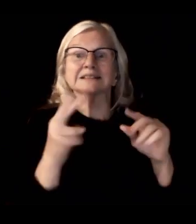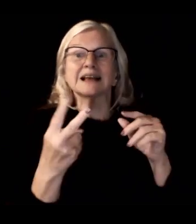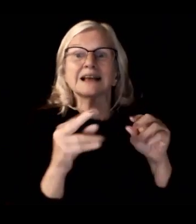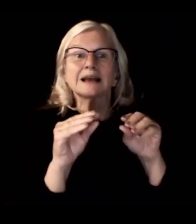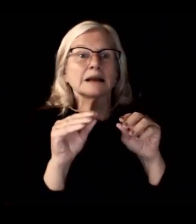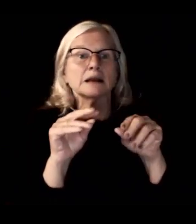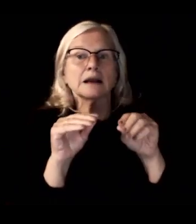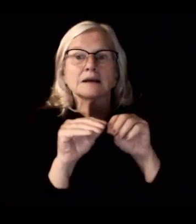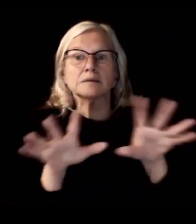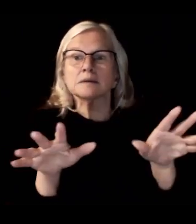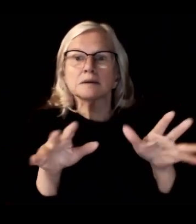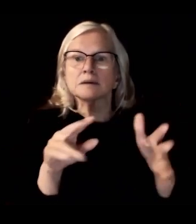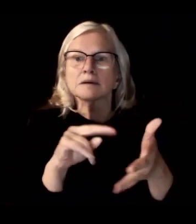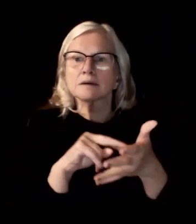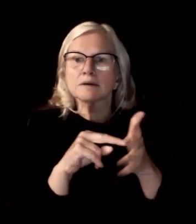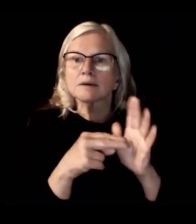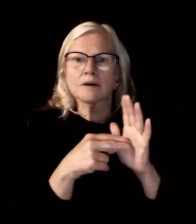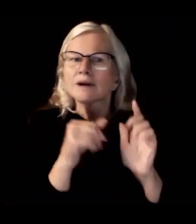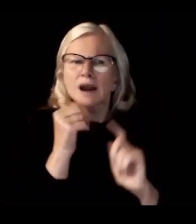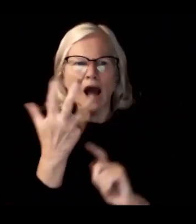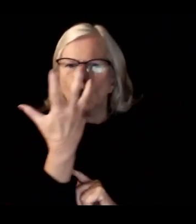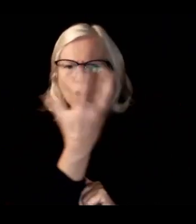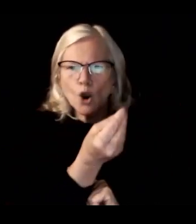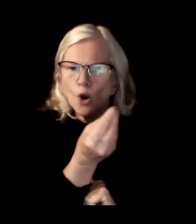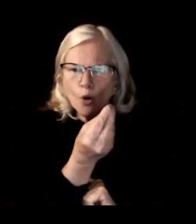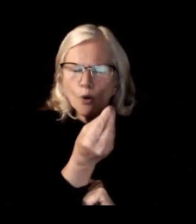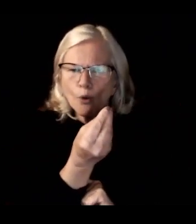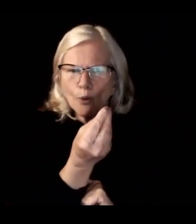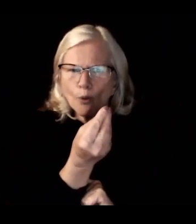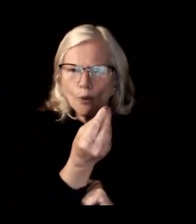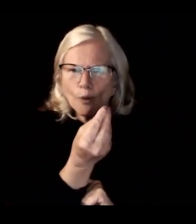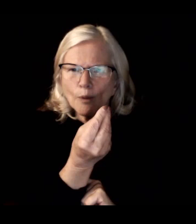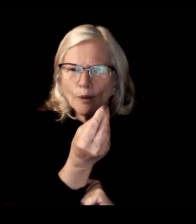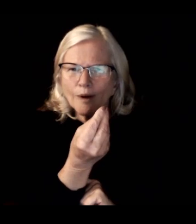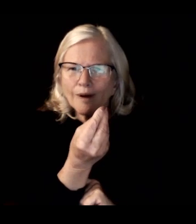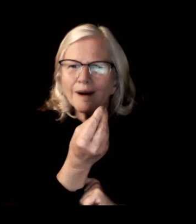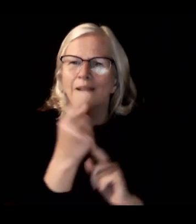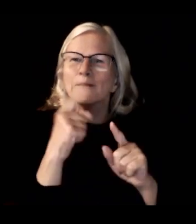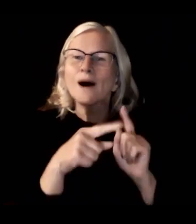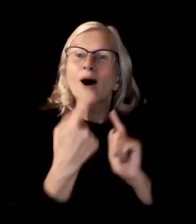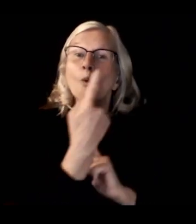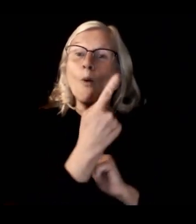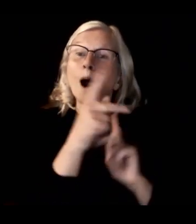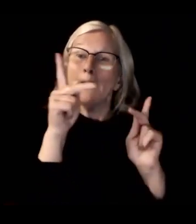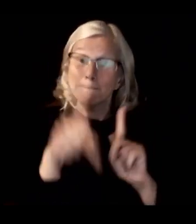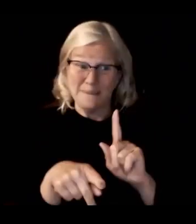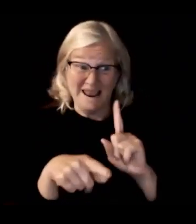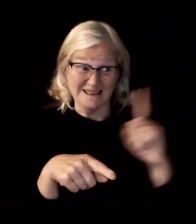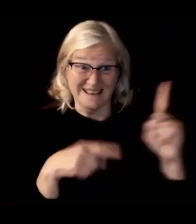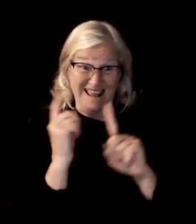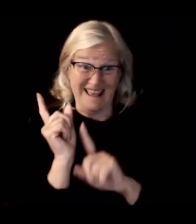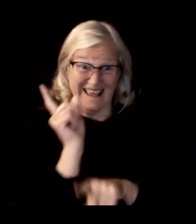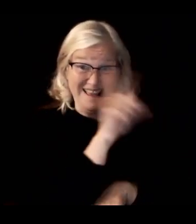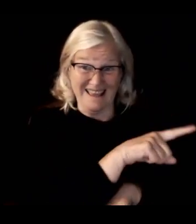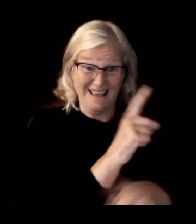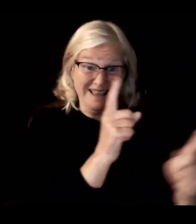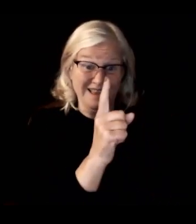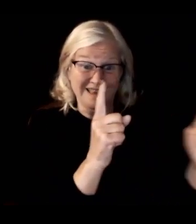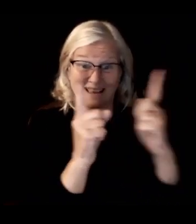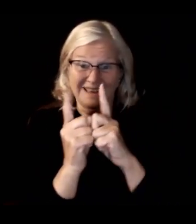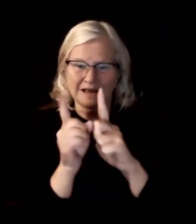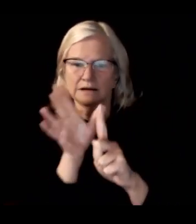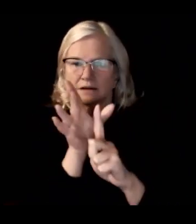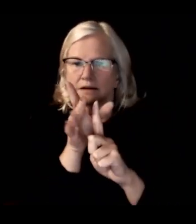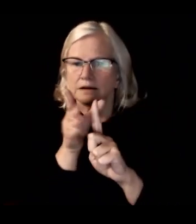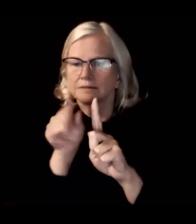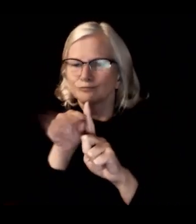were exposed to someone who did and was infectious. And tertiary would be that you didn't attend the